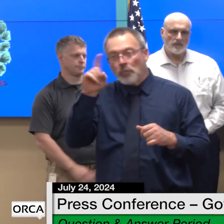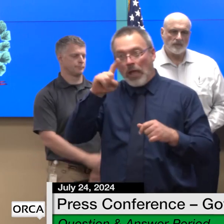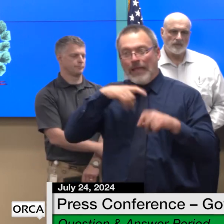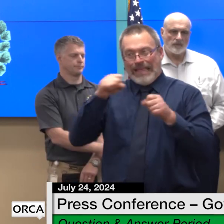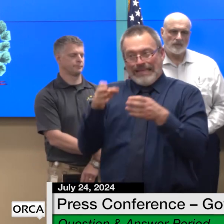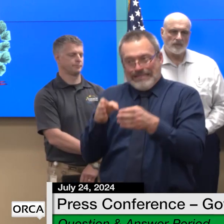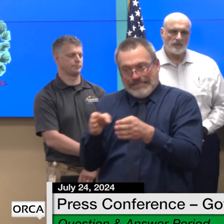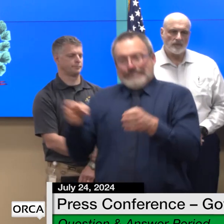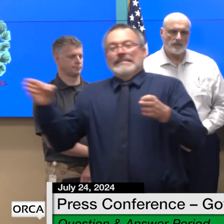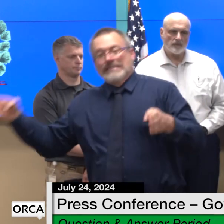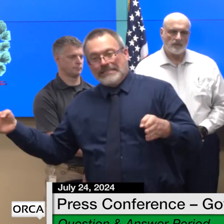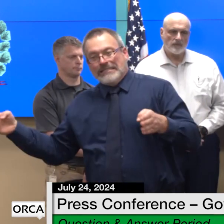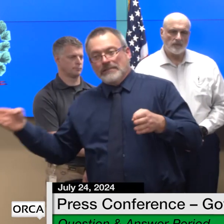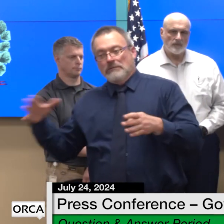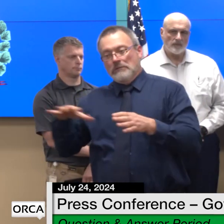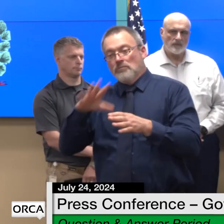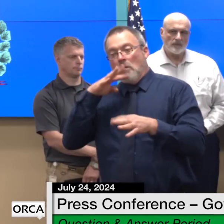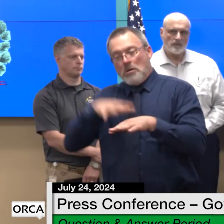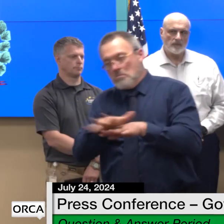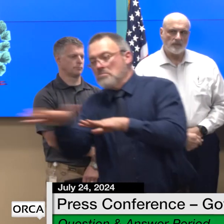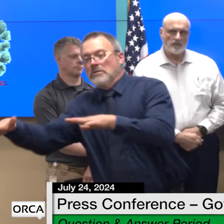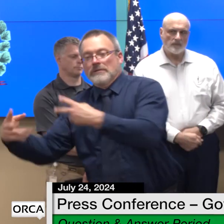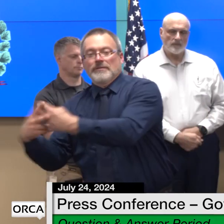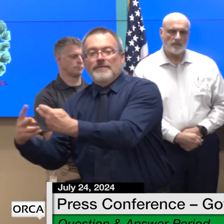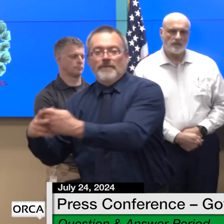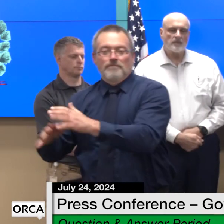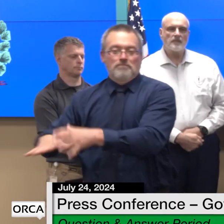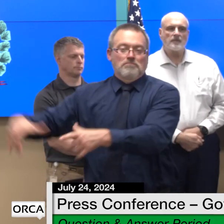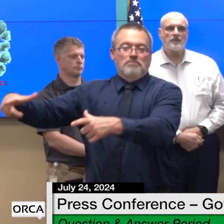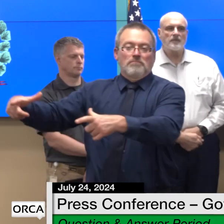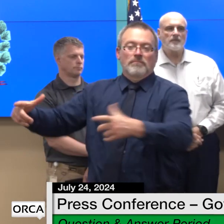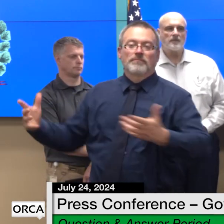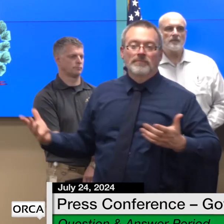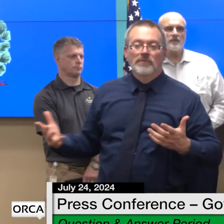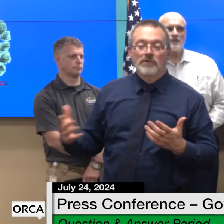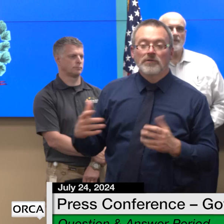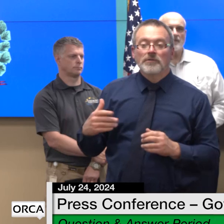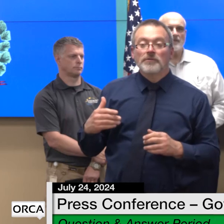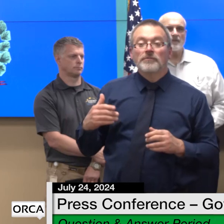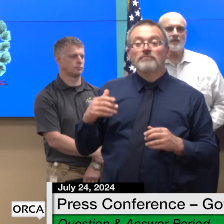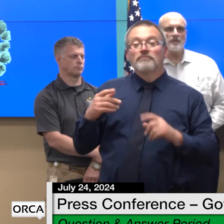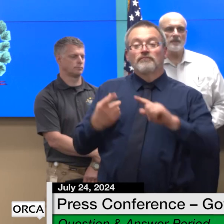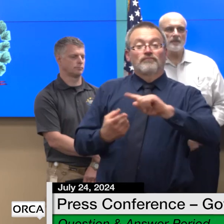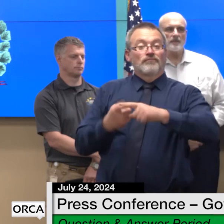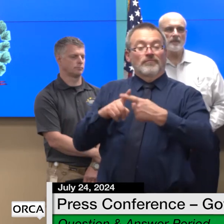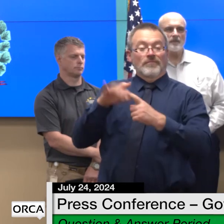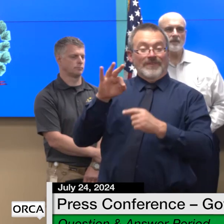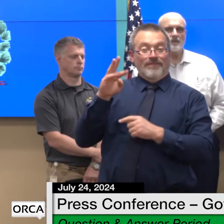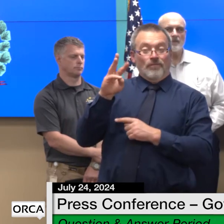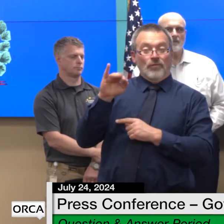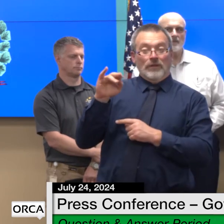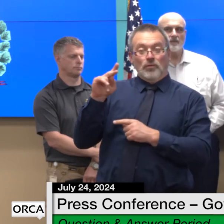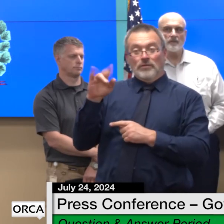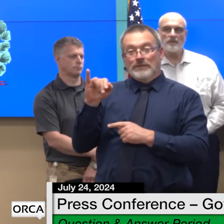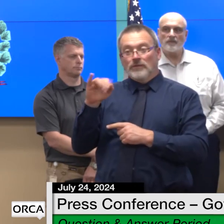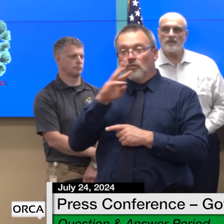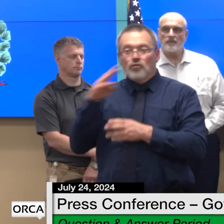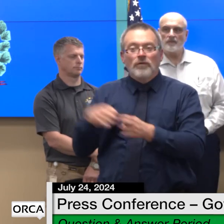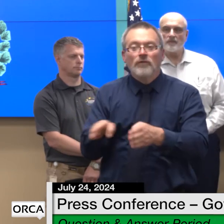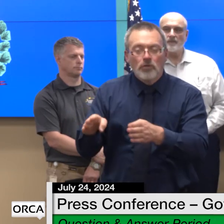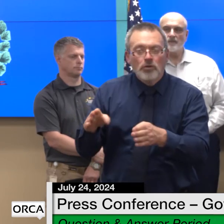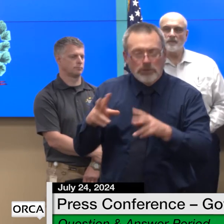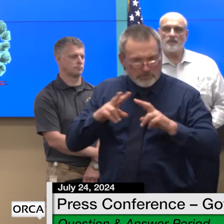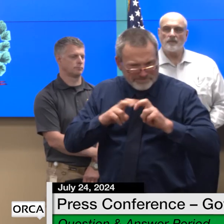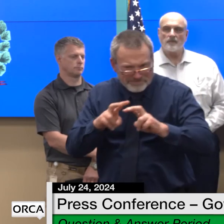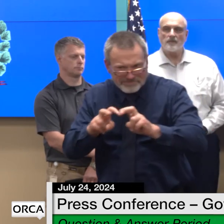had the opportunity to talk with the executive director of the Friends of the Winooski last night, and they did an assessment in Northfield where they have